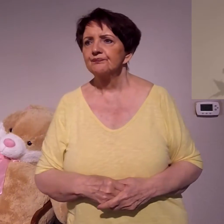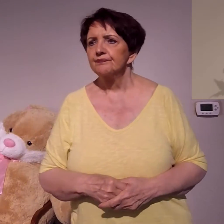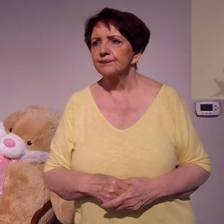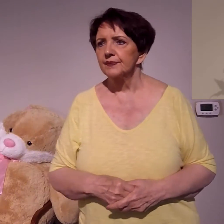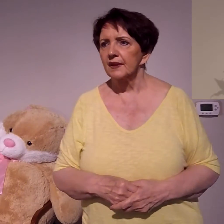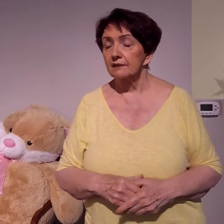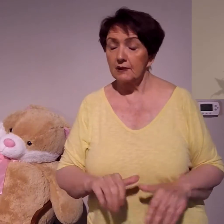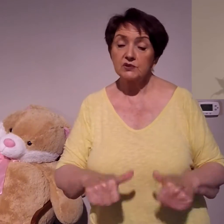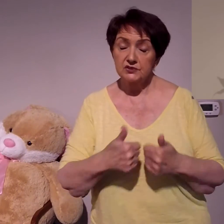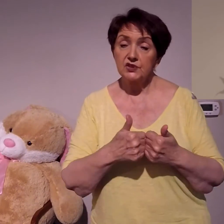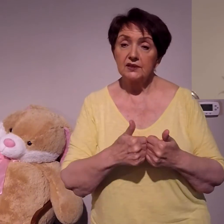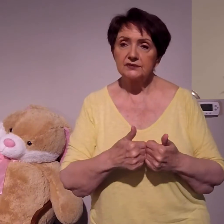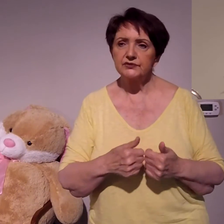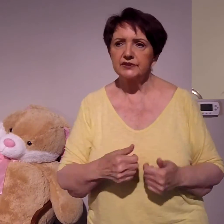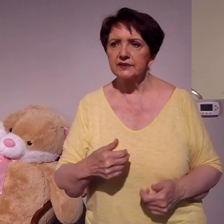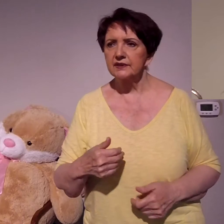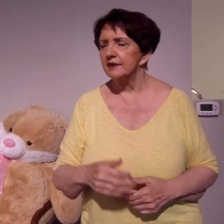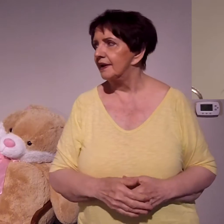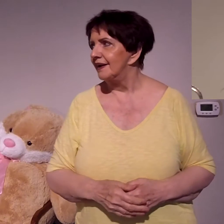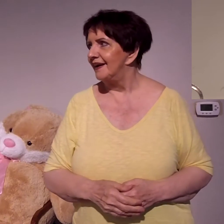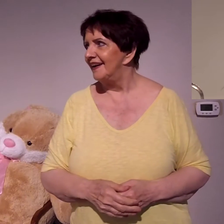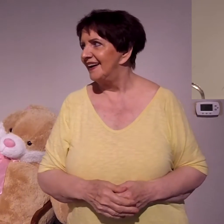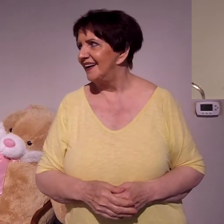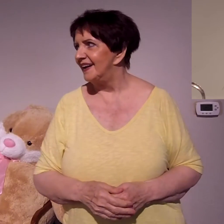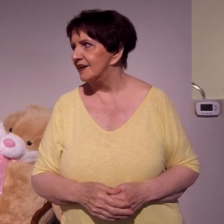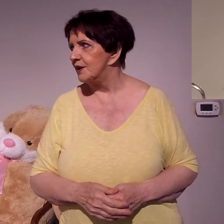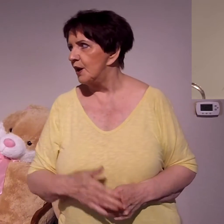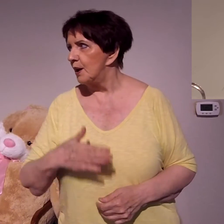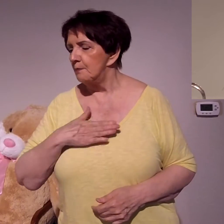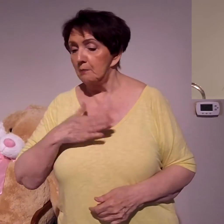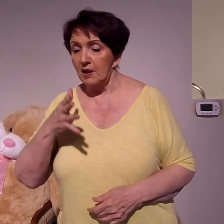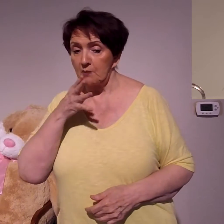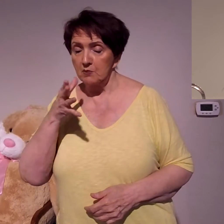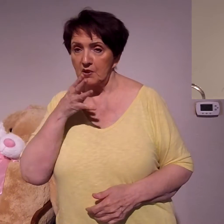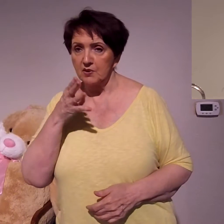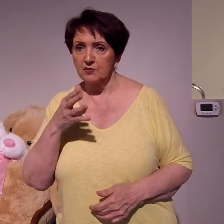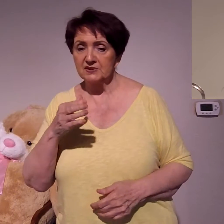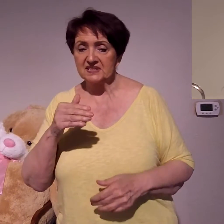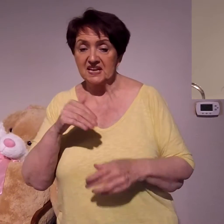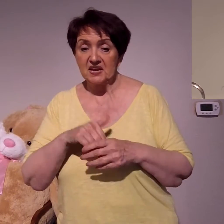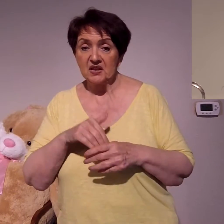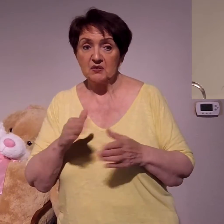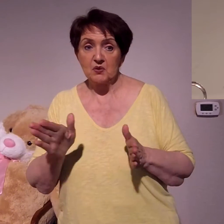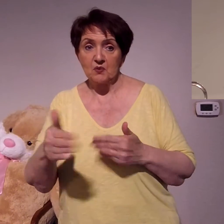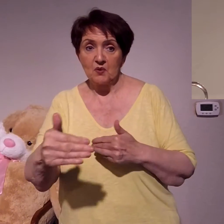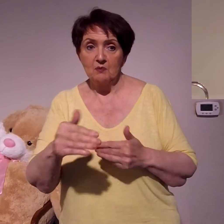little challenging because I have several I could draw from. My mother is in the room all the time.